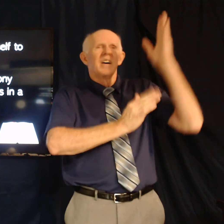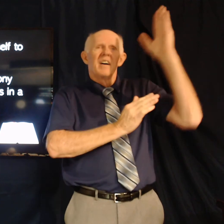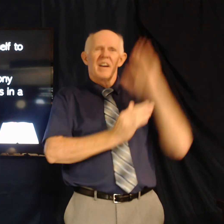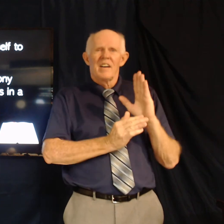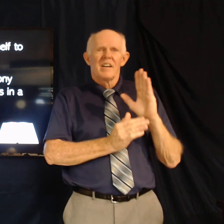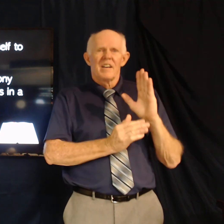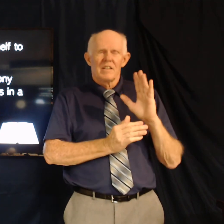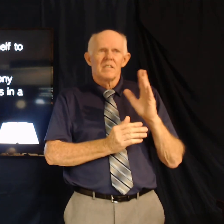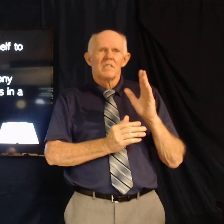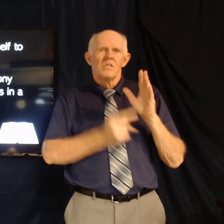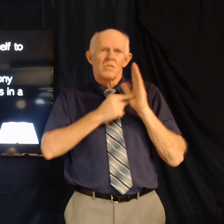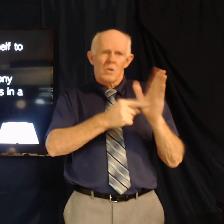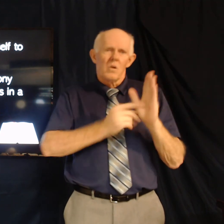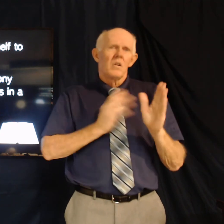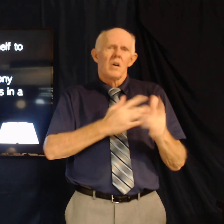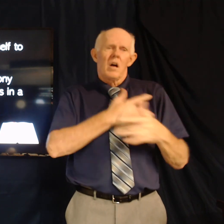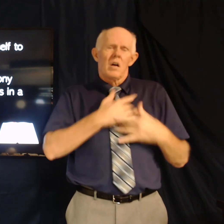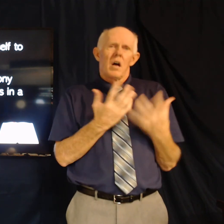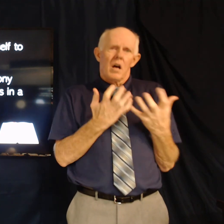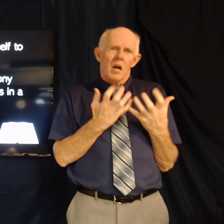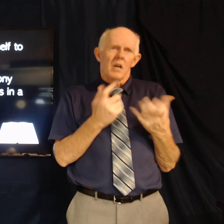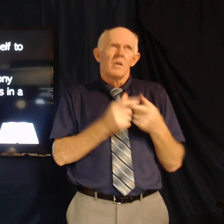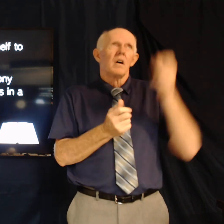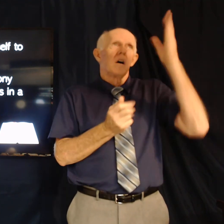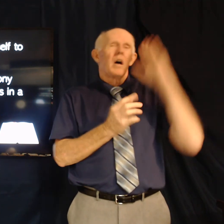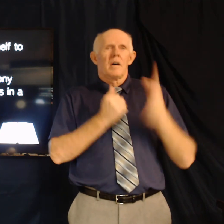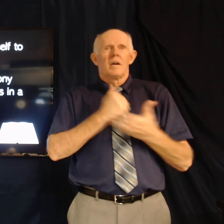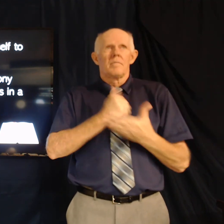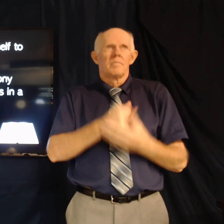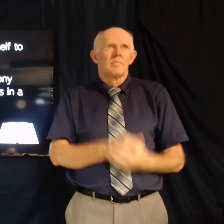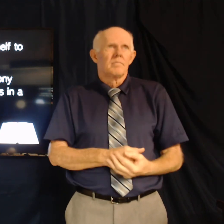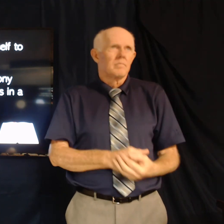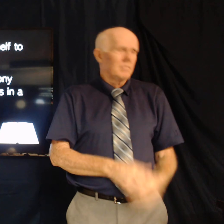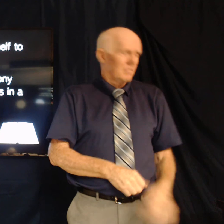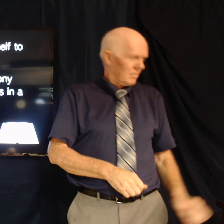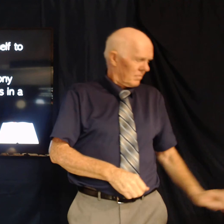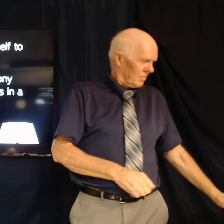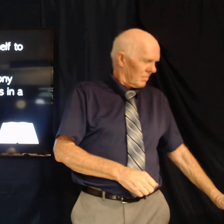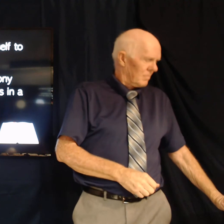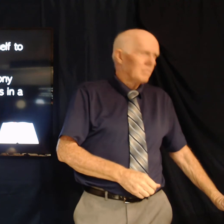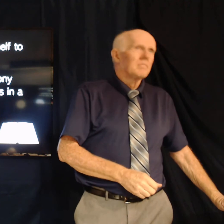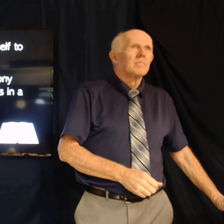So we go ahead and we pray to Him. We show in our hearts that we want God's help.